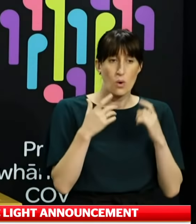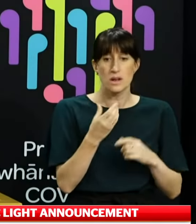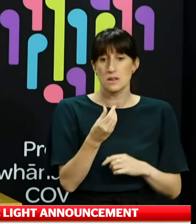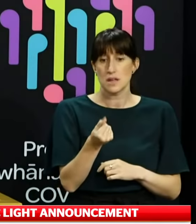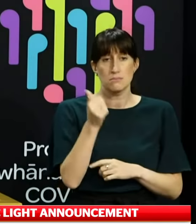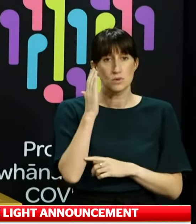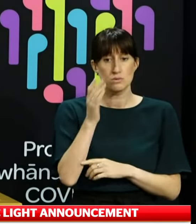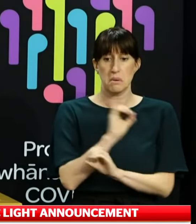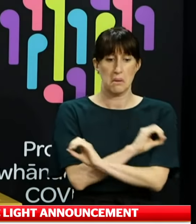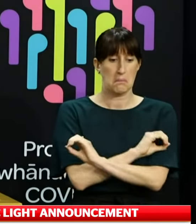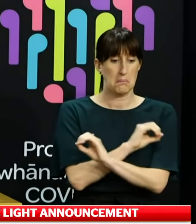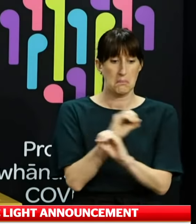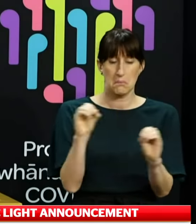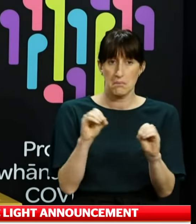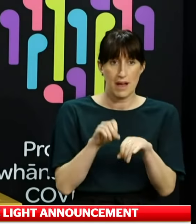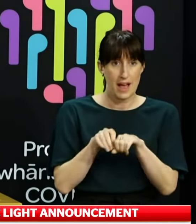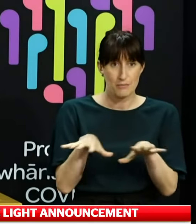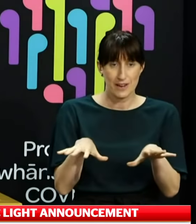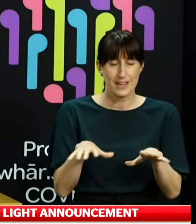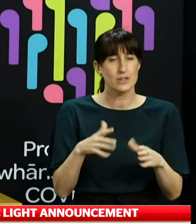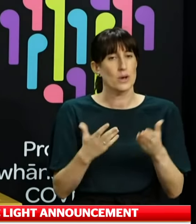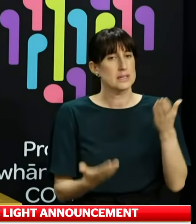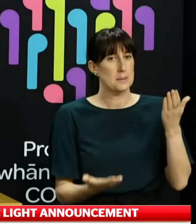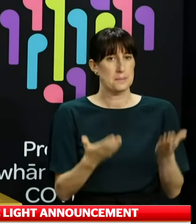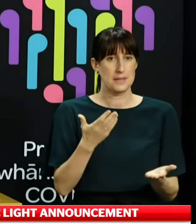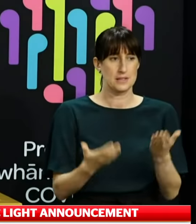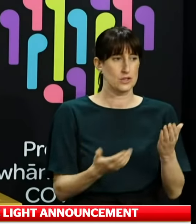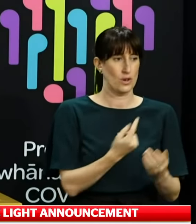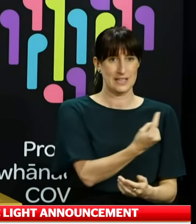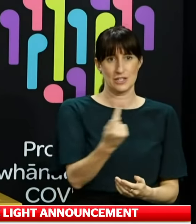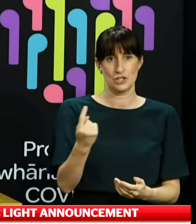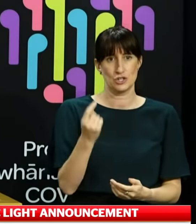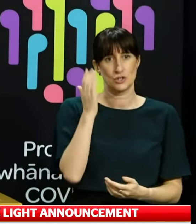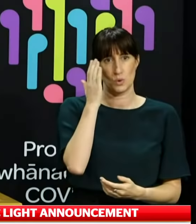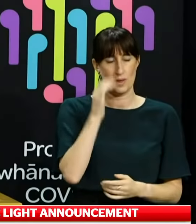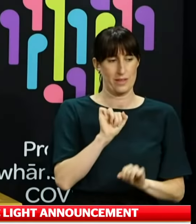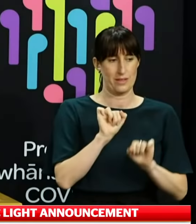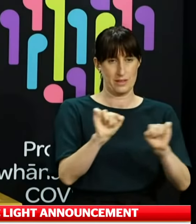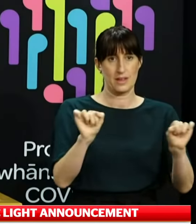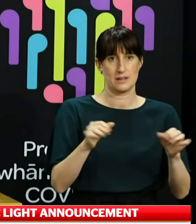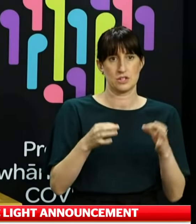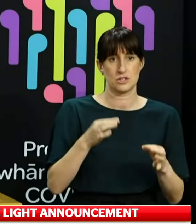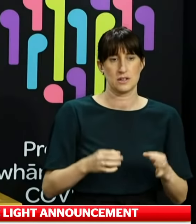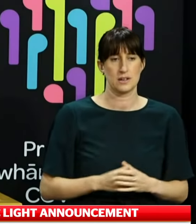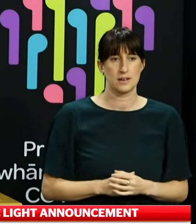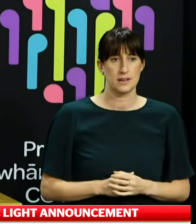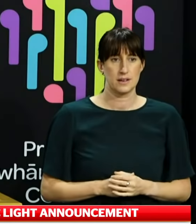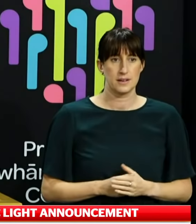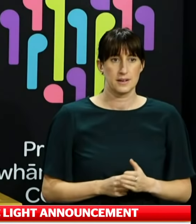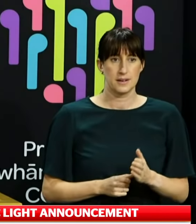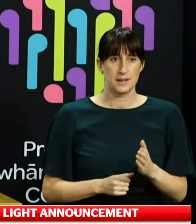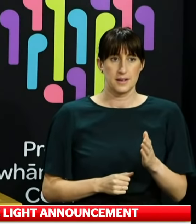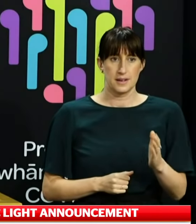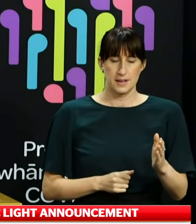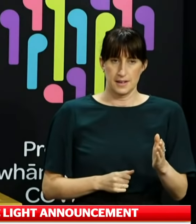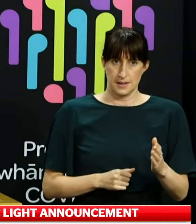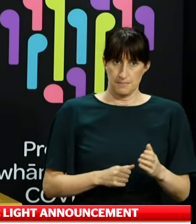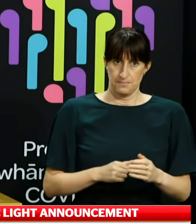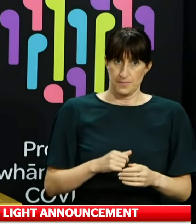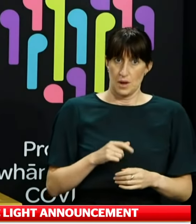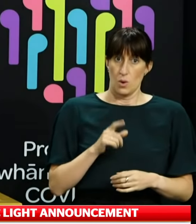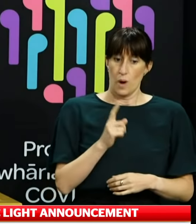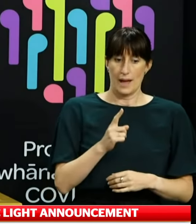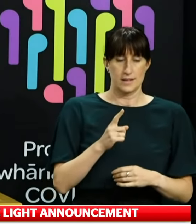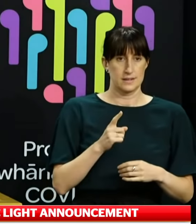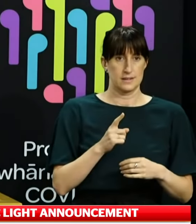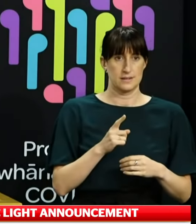So it does move to a more localised response from schools. One industry that this really affects, hospitality, is